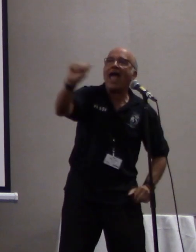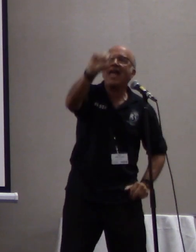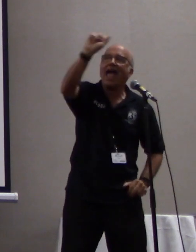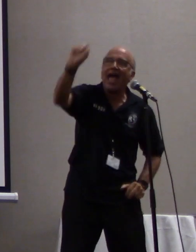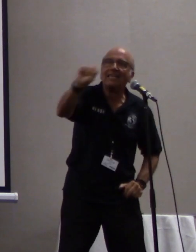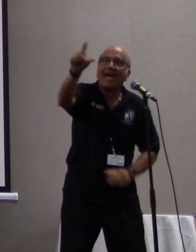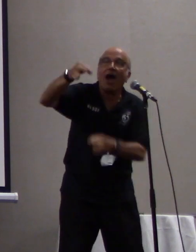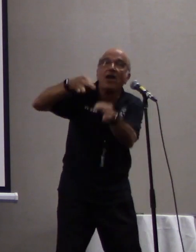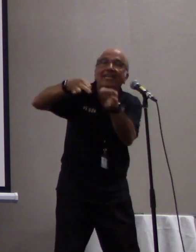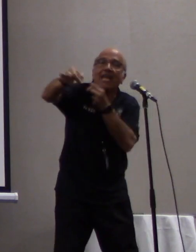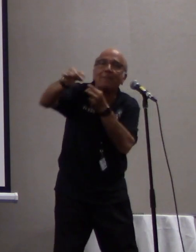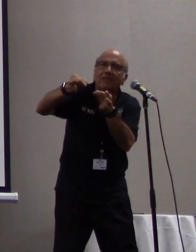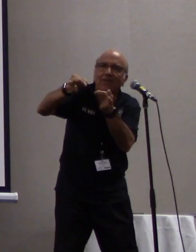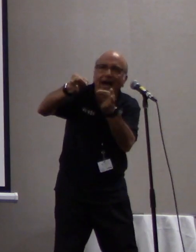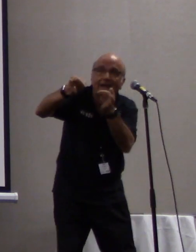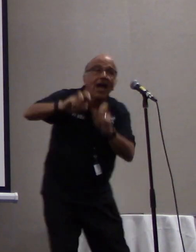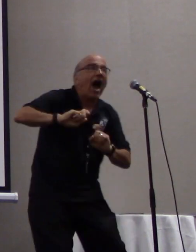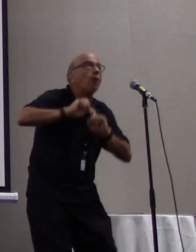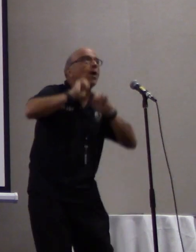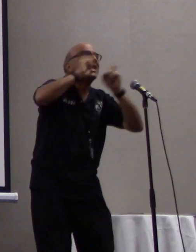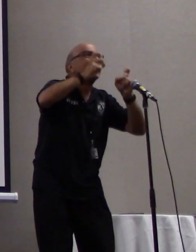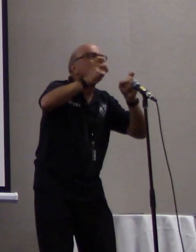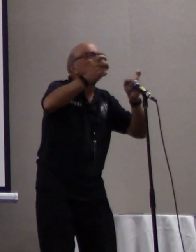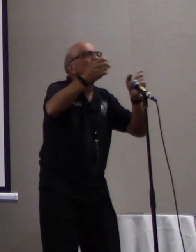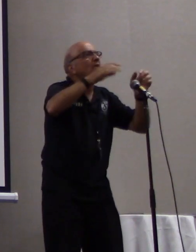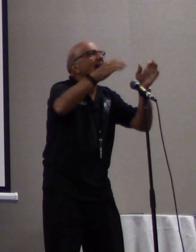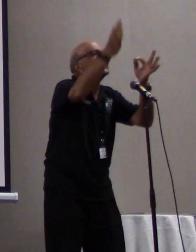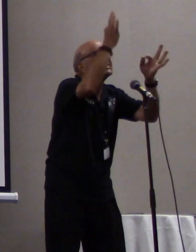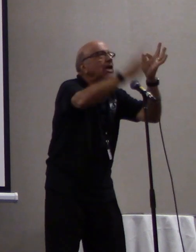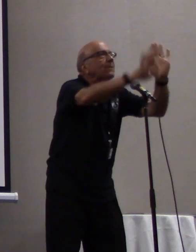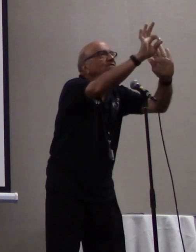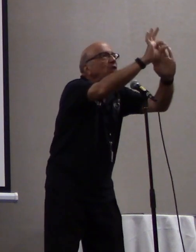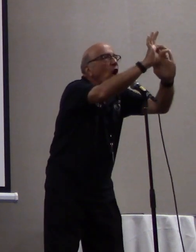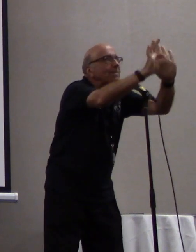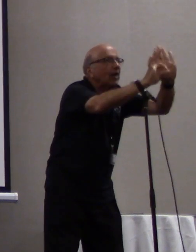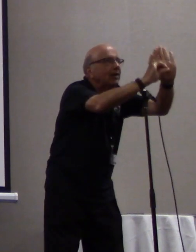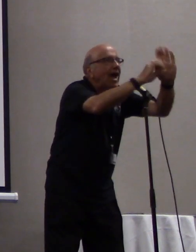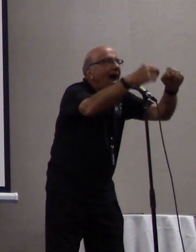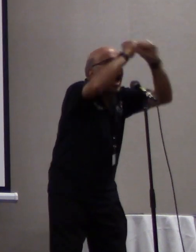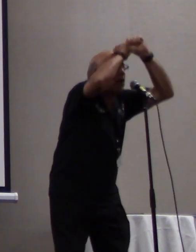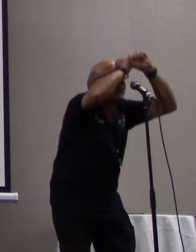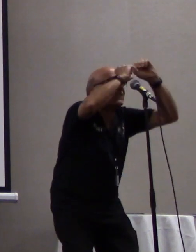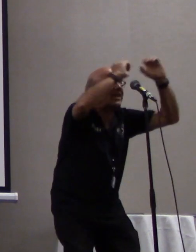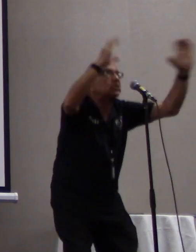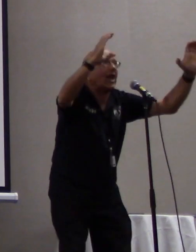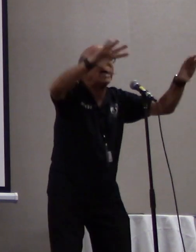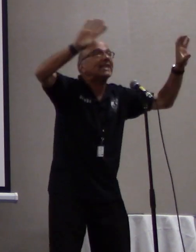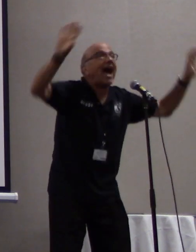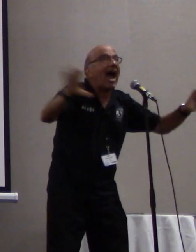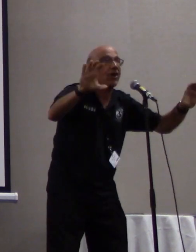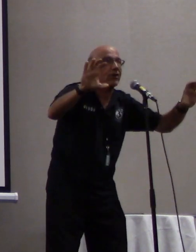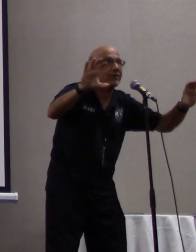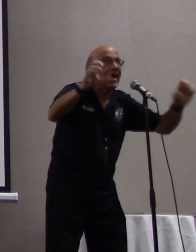called ASL Demystified, I want to give you a simple formula on how to